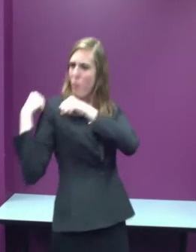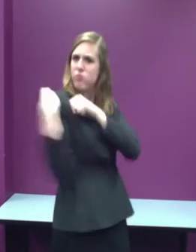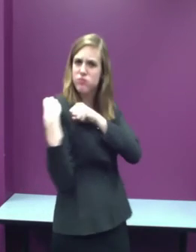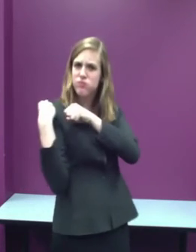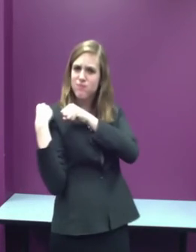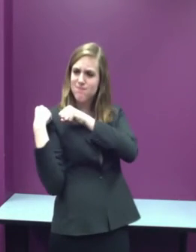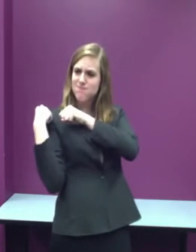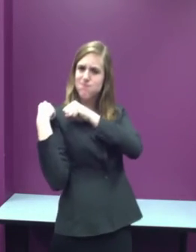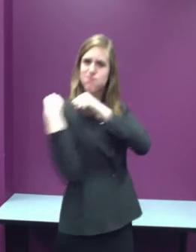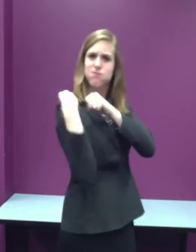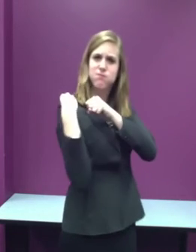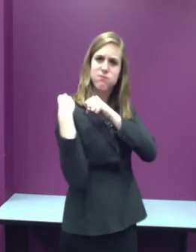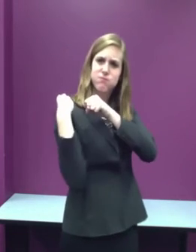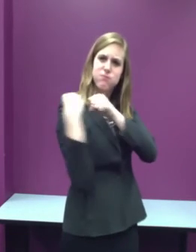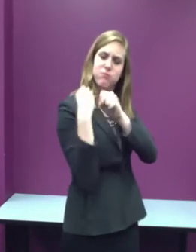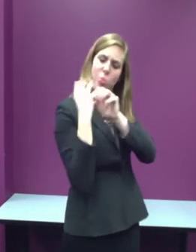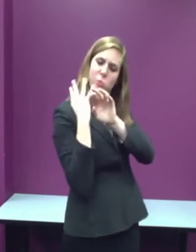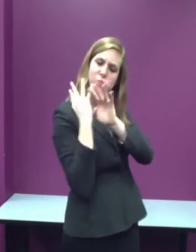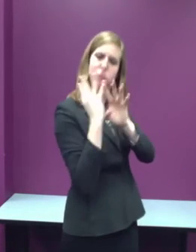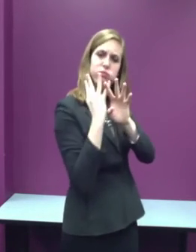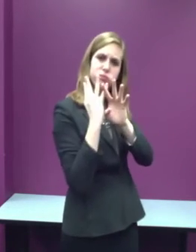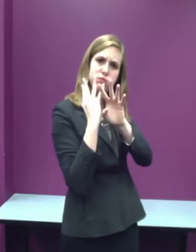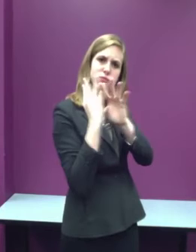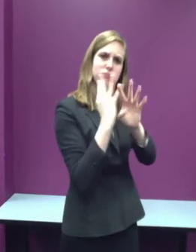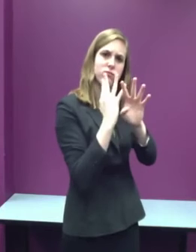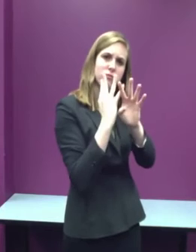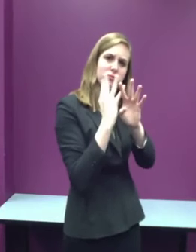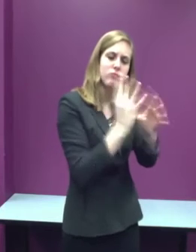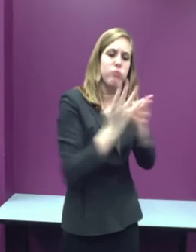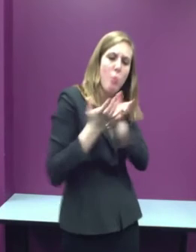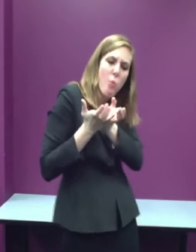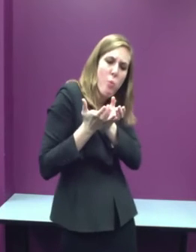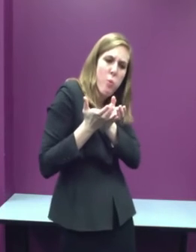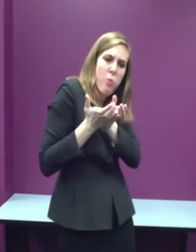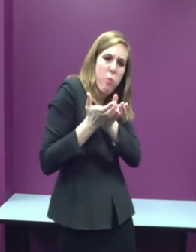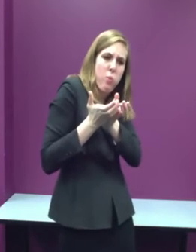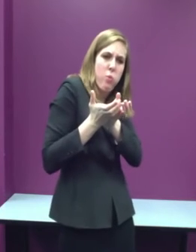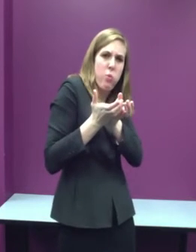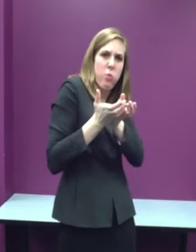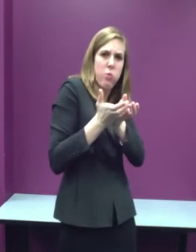William Clark. The sergeant at the helm run under a bending tree and broke the mast.